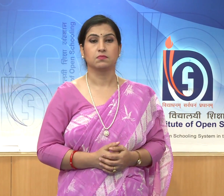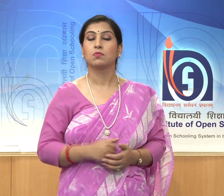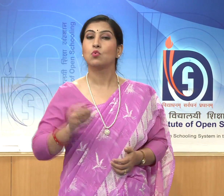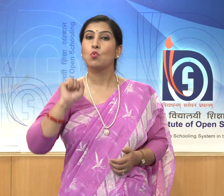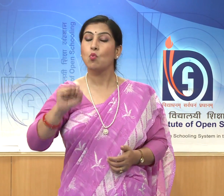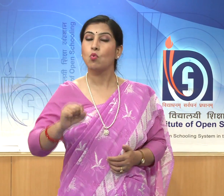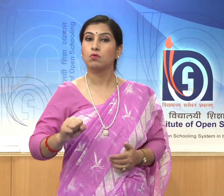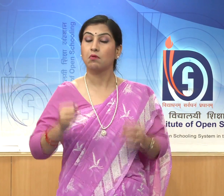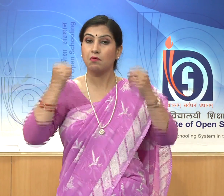its maturity